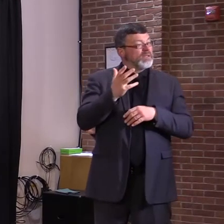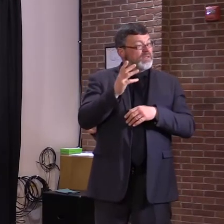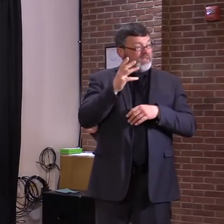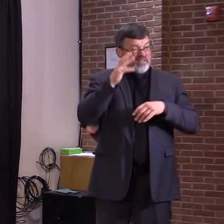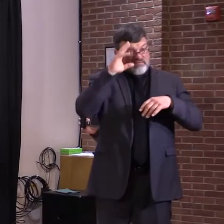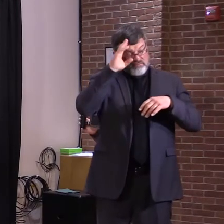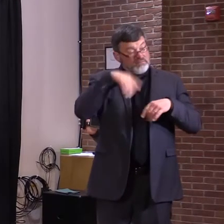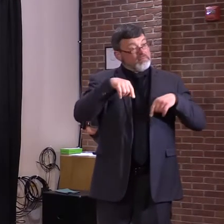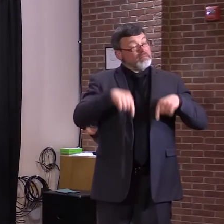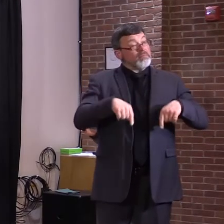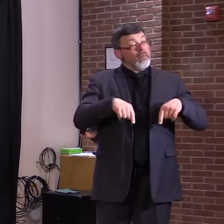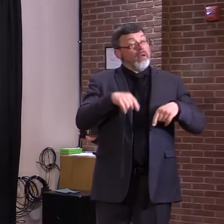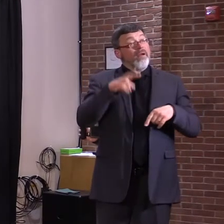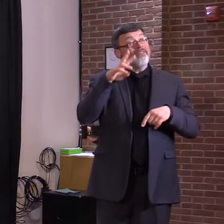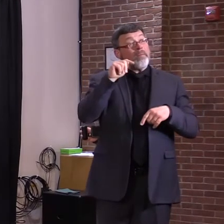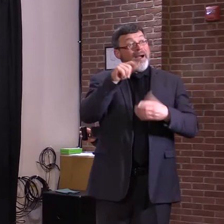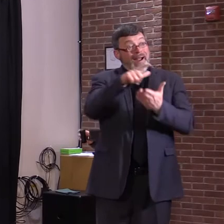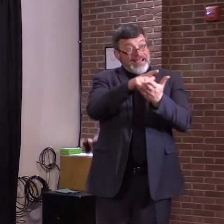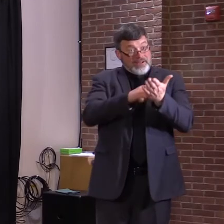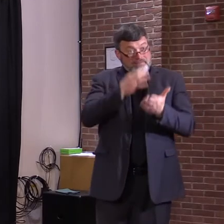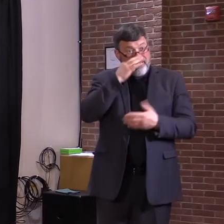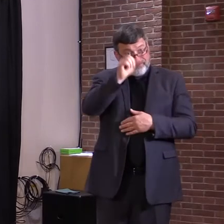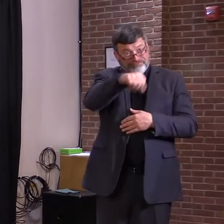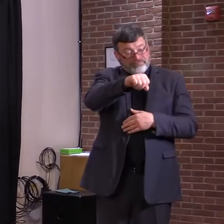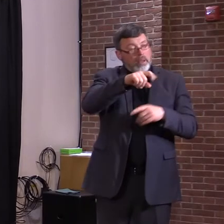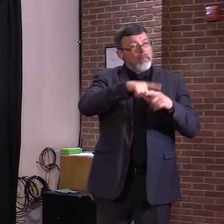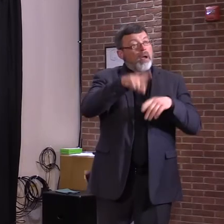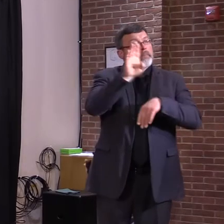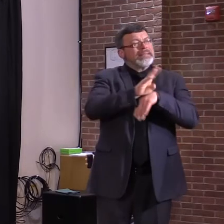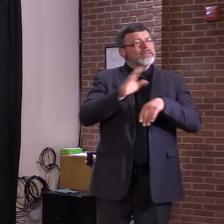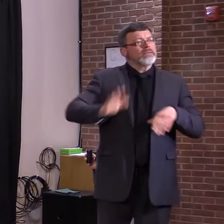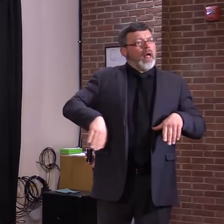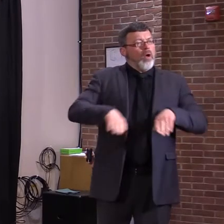our way, we'd certainly share that with the affected businesses.